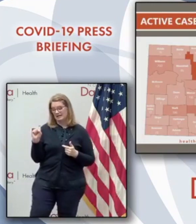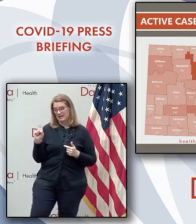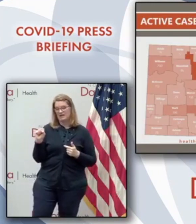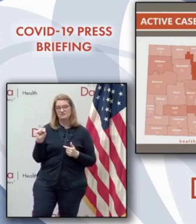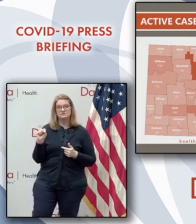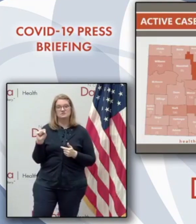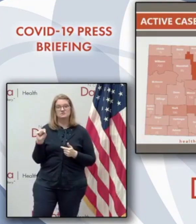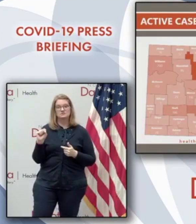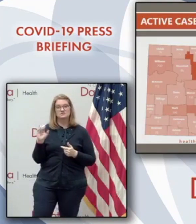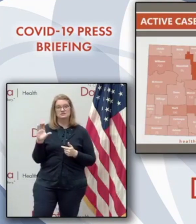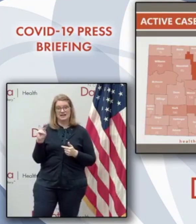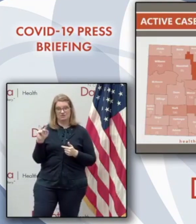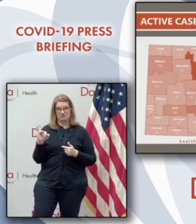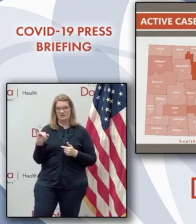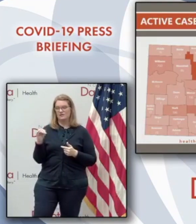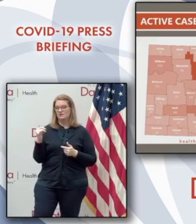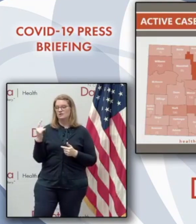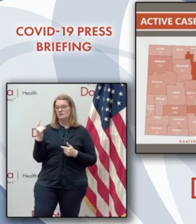at